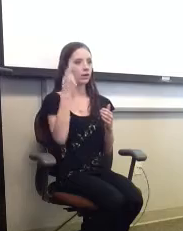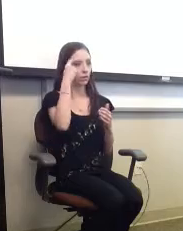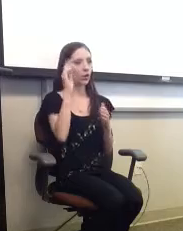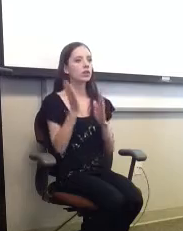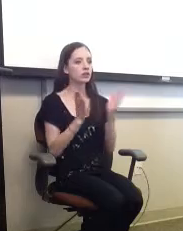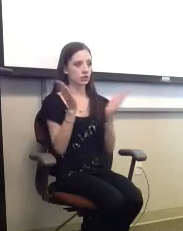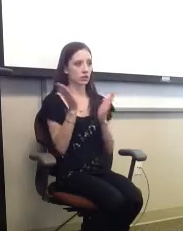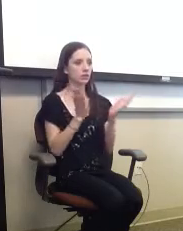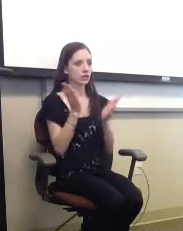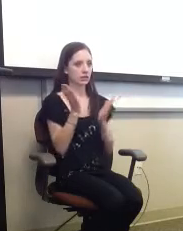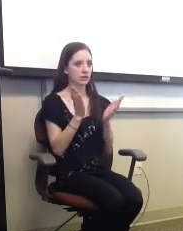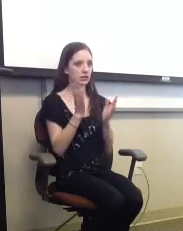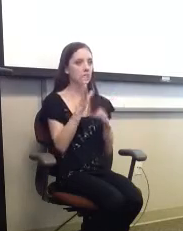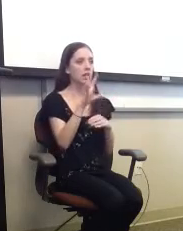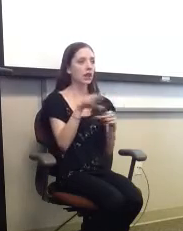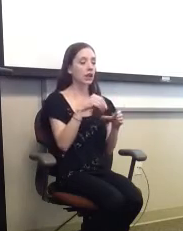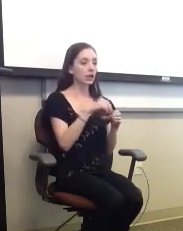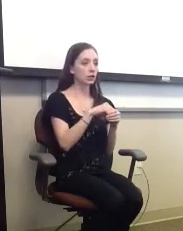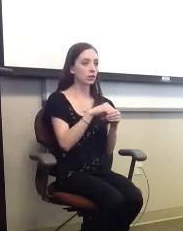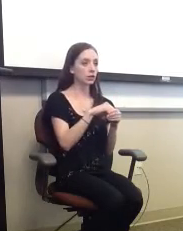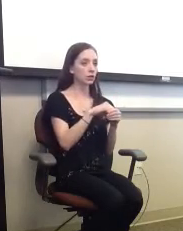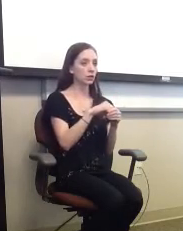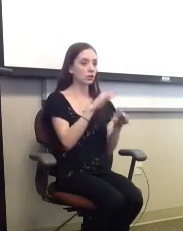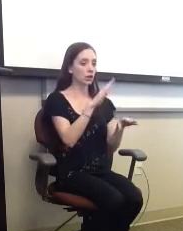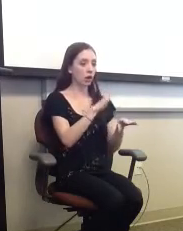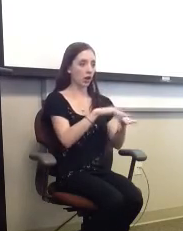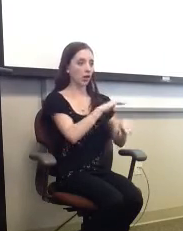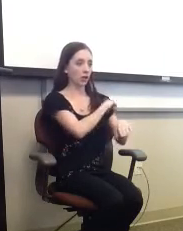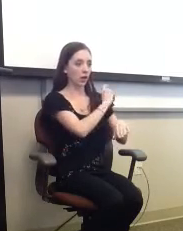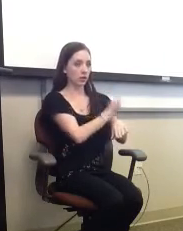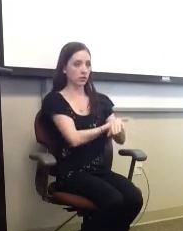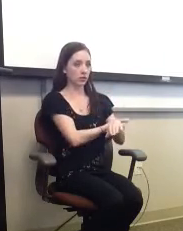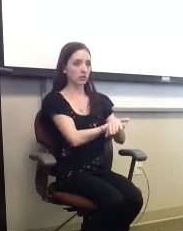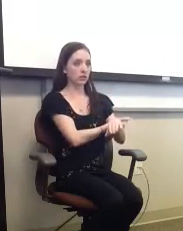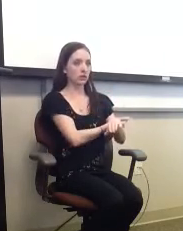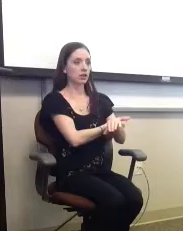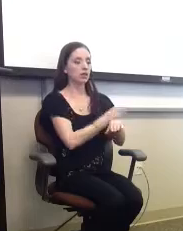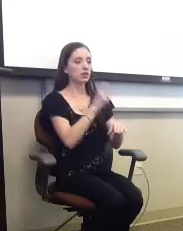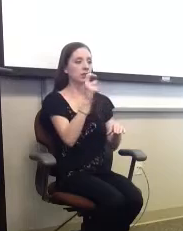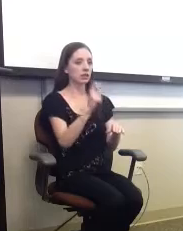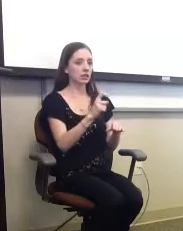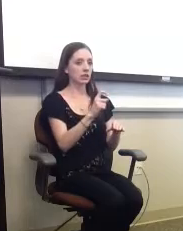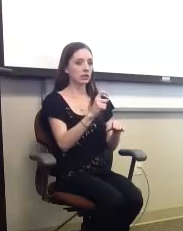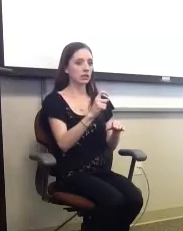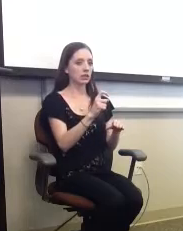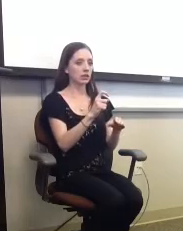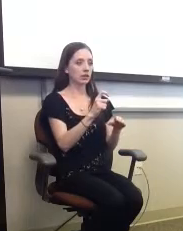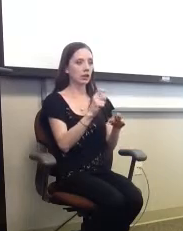Make sure you include on the authorization that they have to submit a written report. Anything we pay for, we want written reports for.